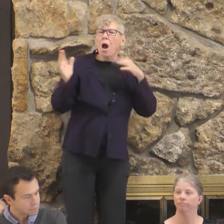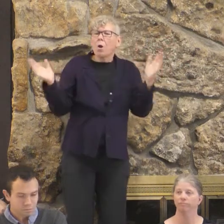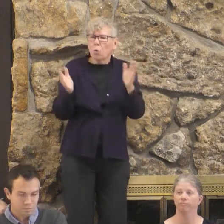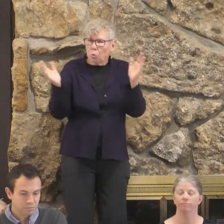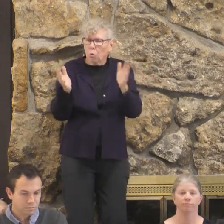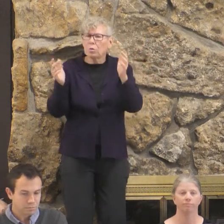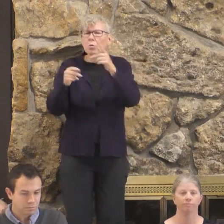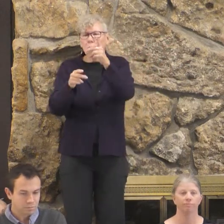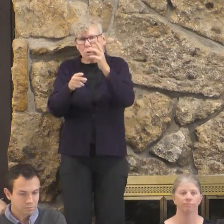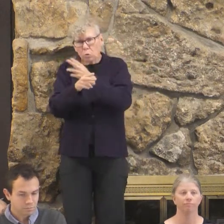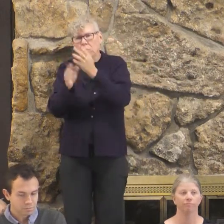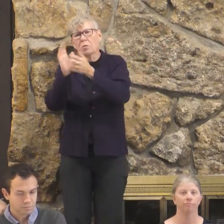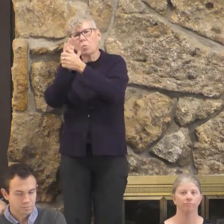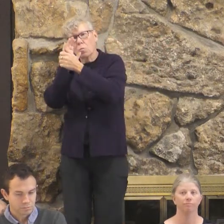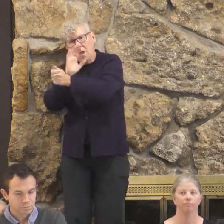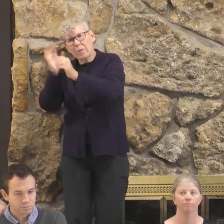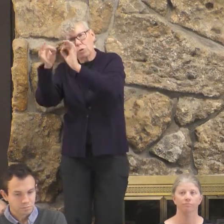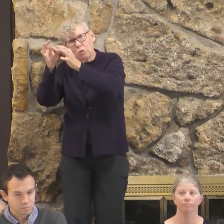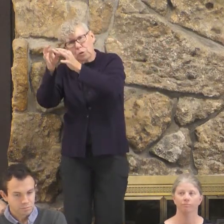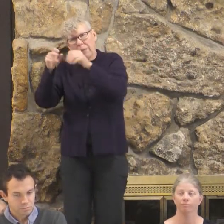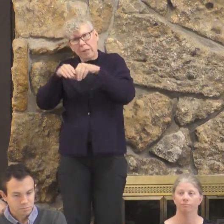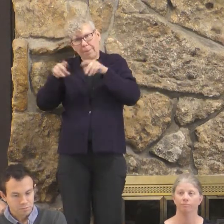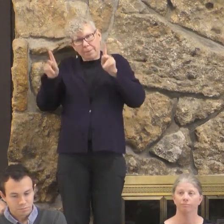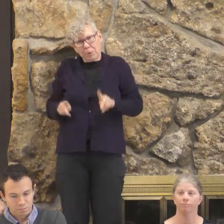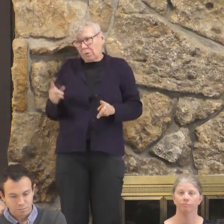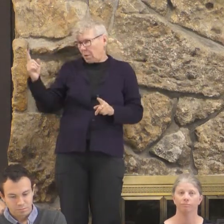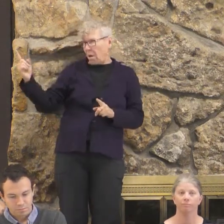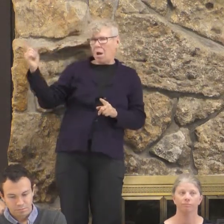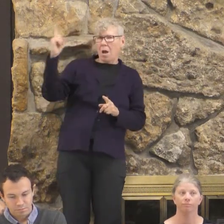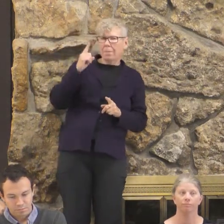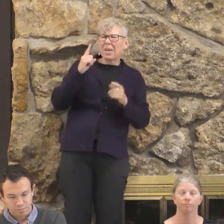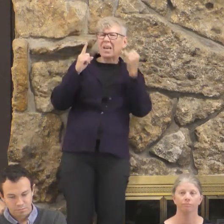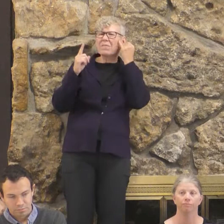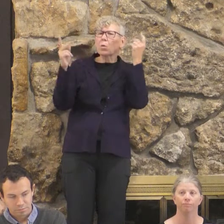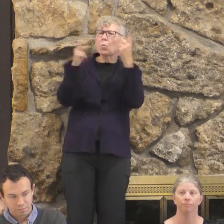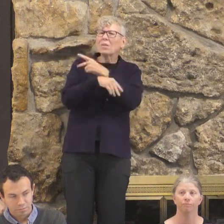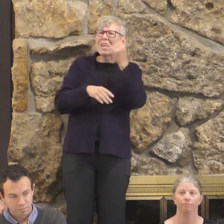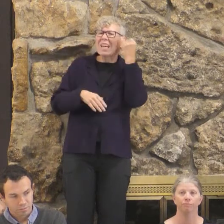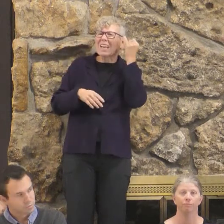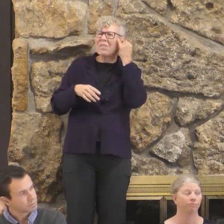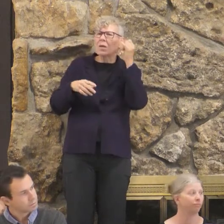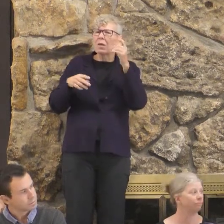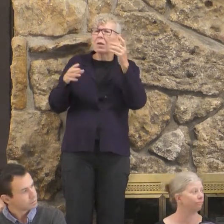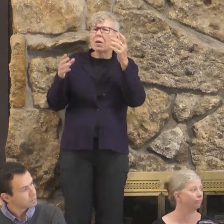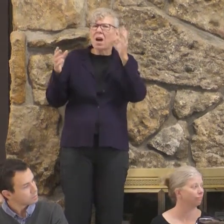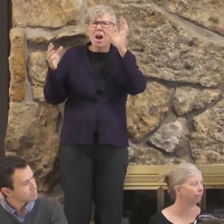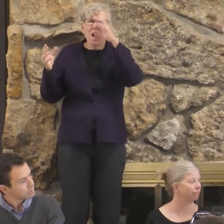of weird body positions, odd lighting, a lot of people moving, that sort of thing.